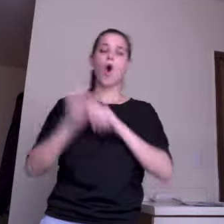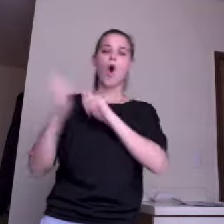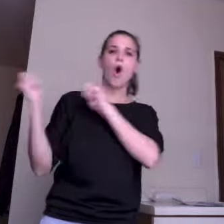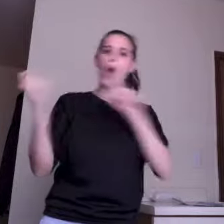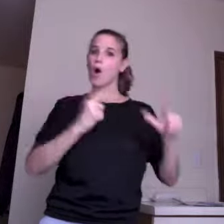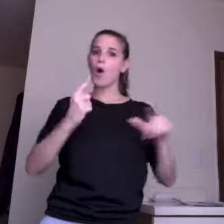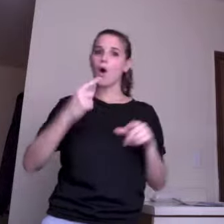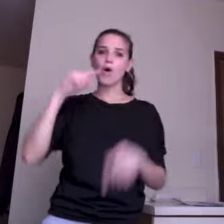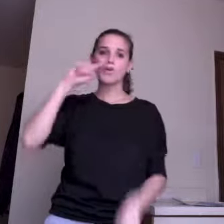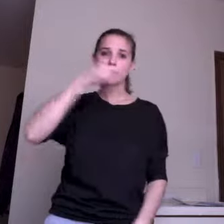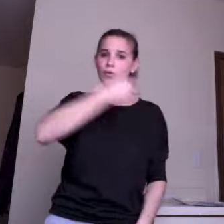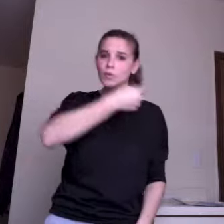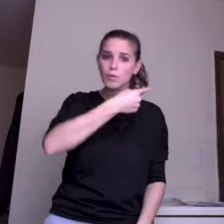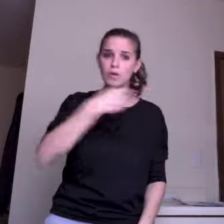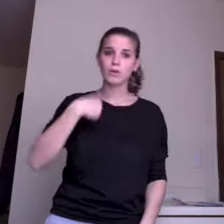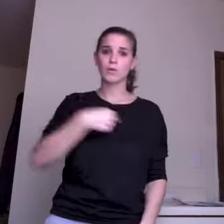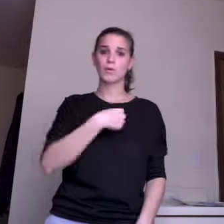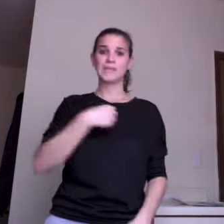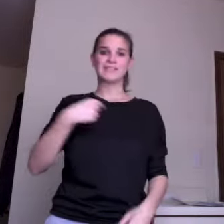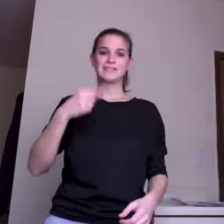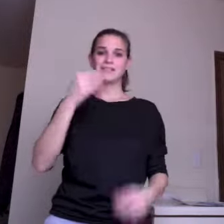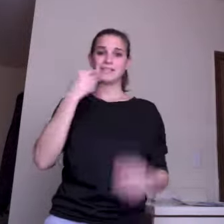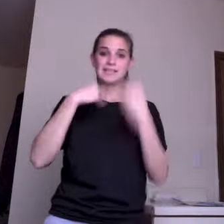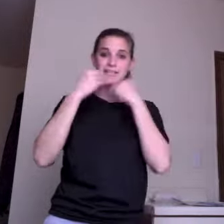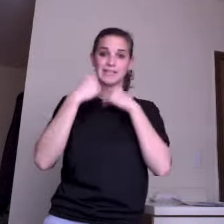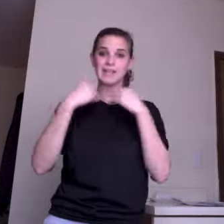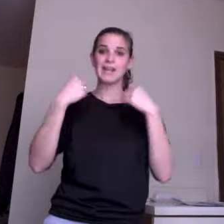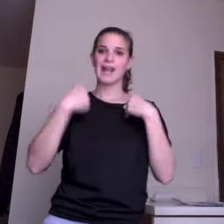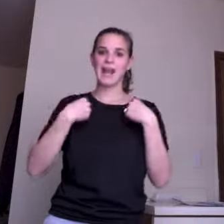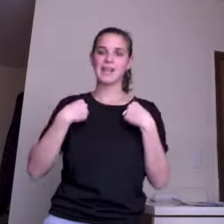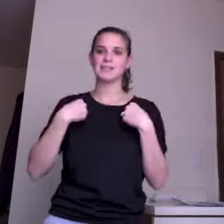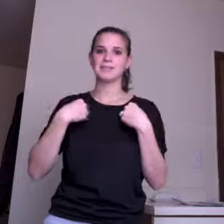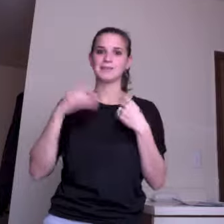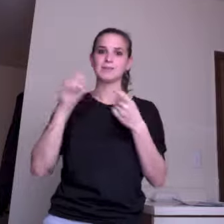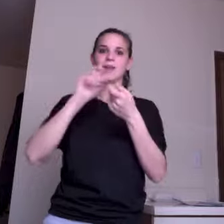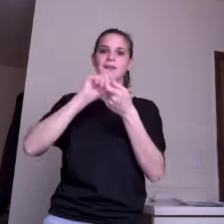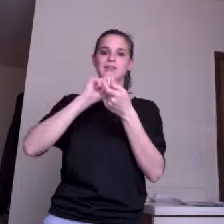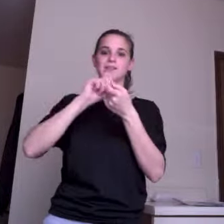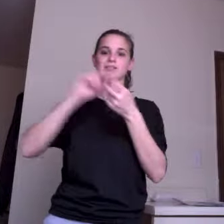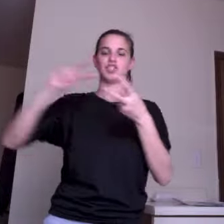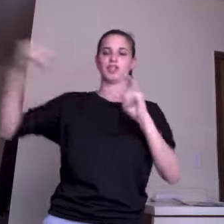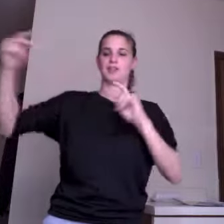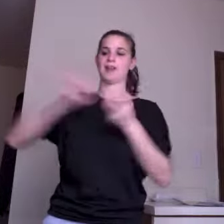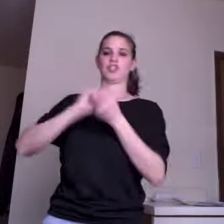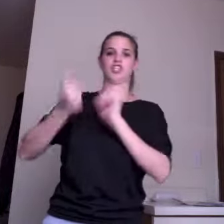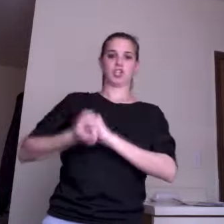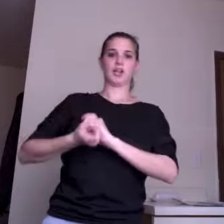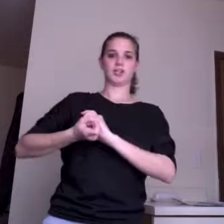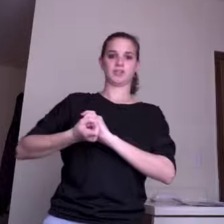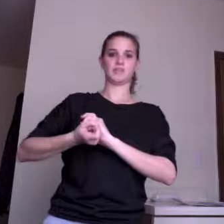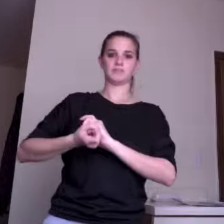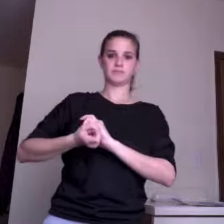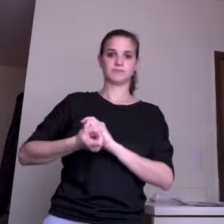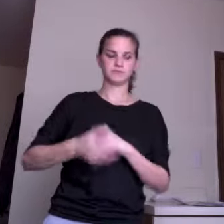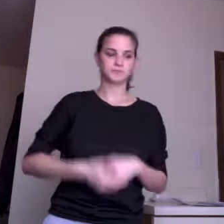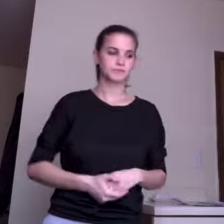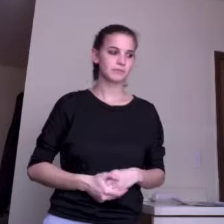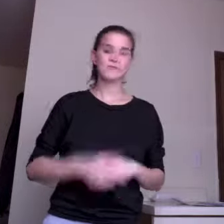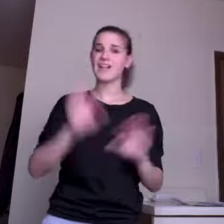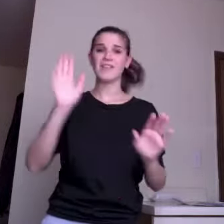genetically in some way. And let me tell you, corn isn't everything. And don't even get me started on the confined animal feeding operations